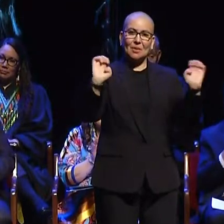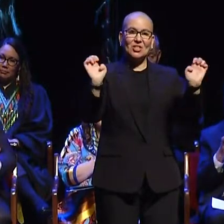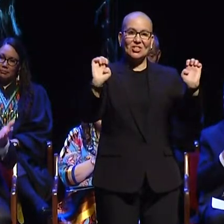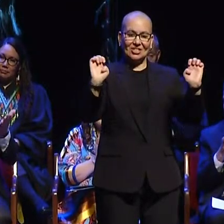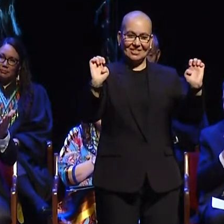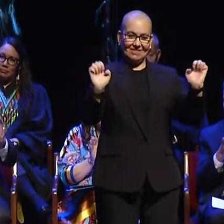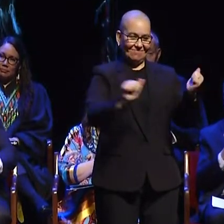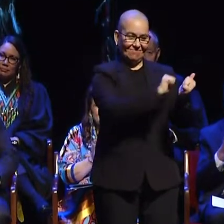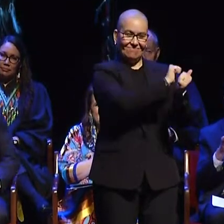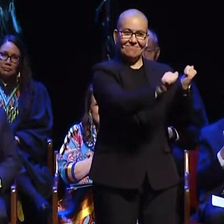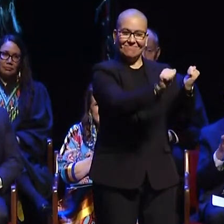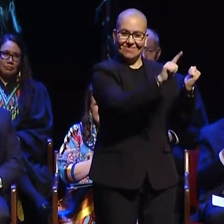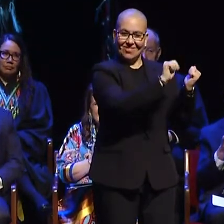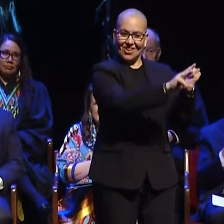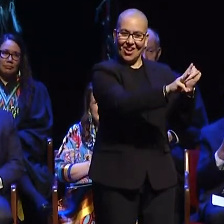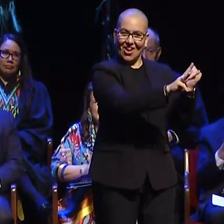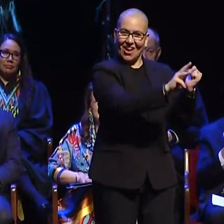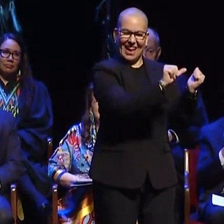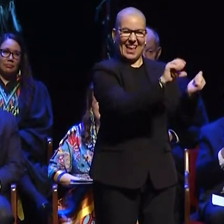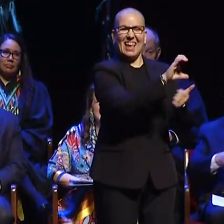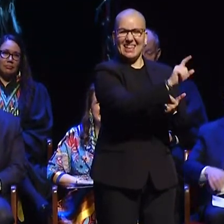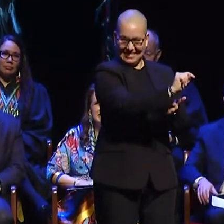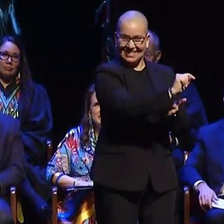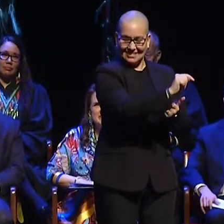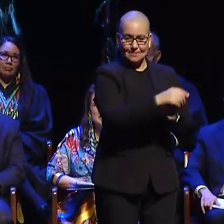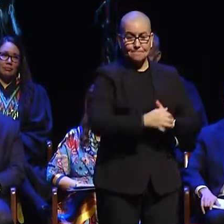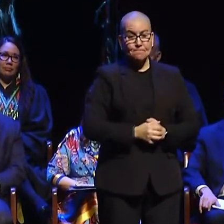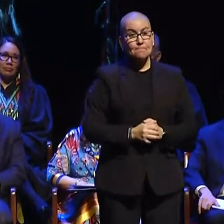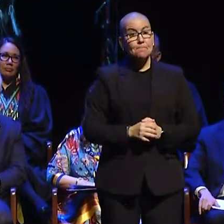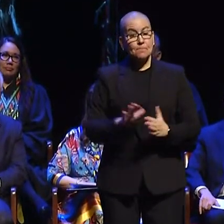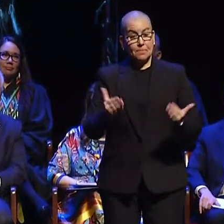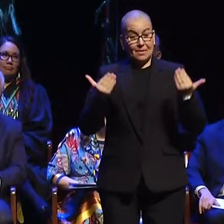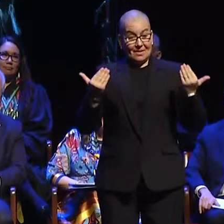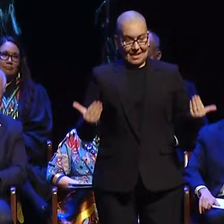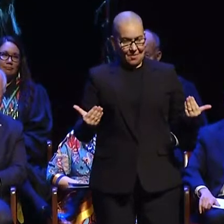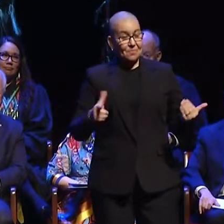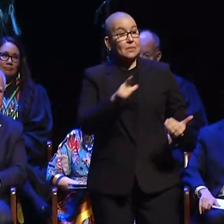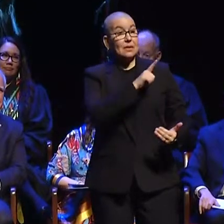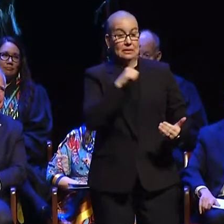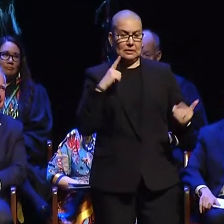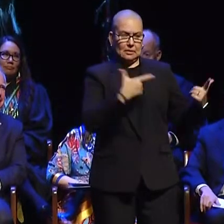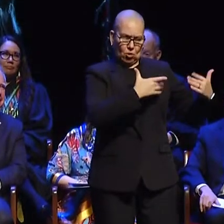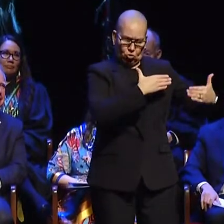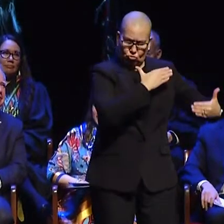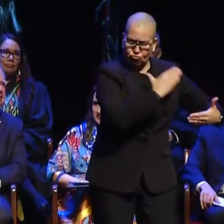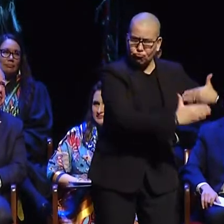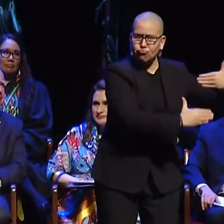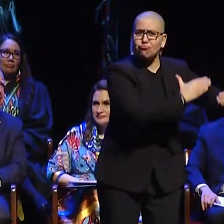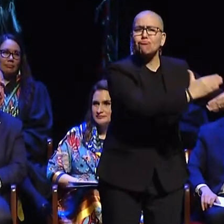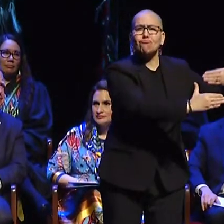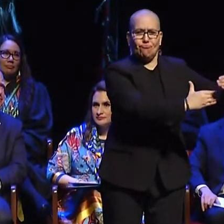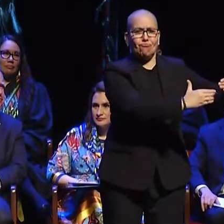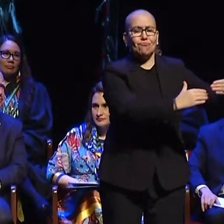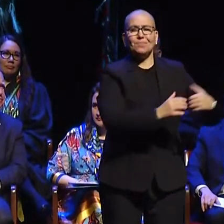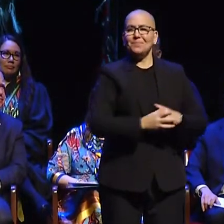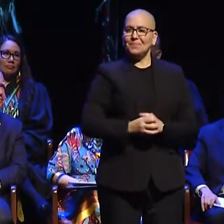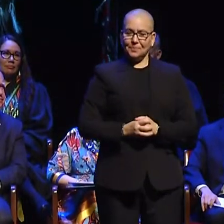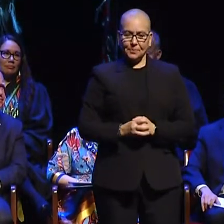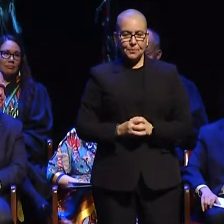But not long after the legislature did their job, Big Pharma attacked the law in